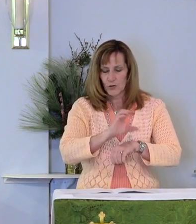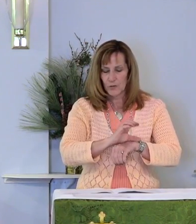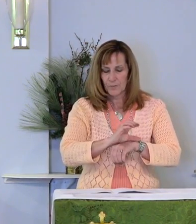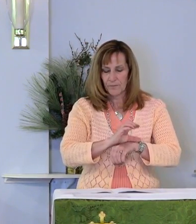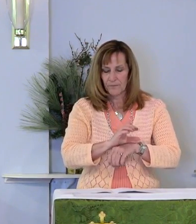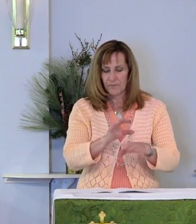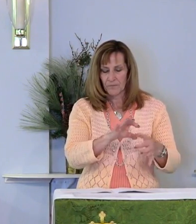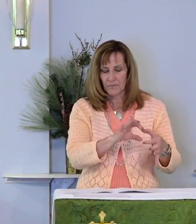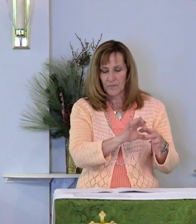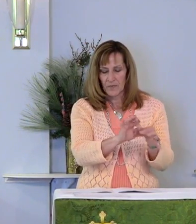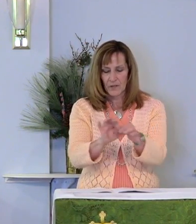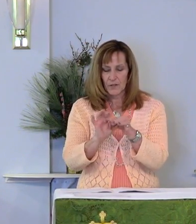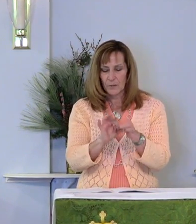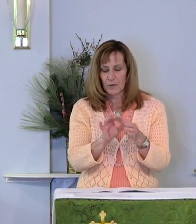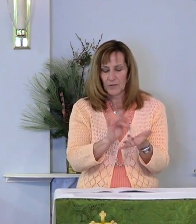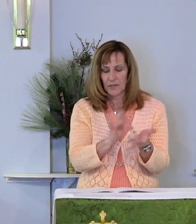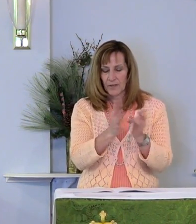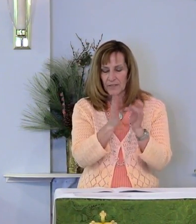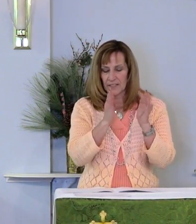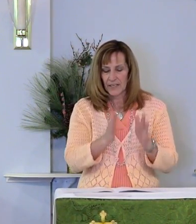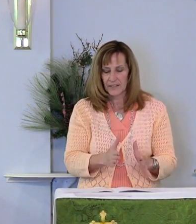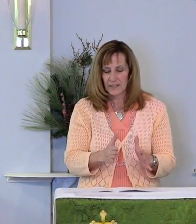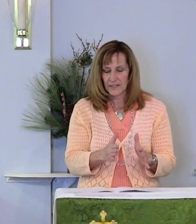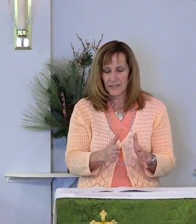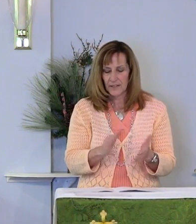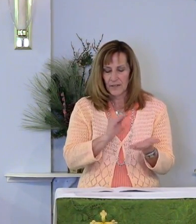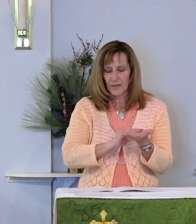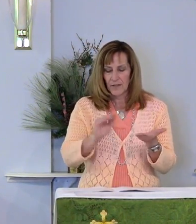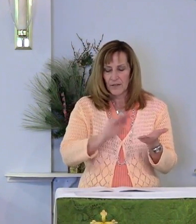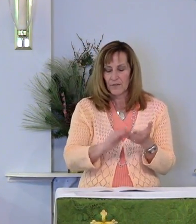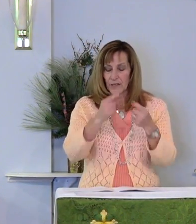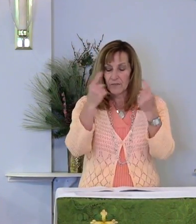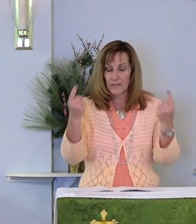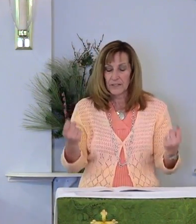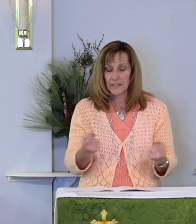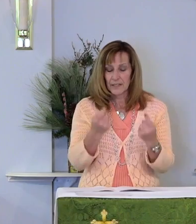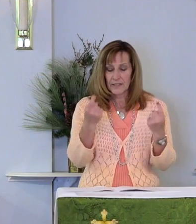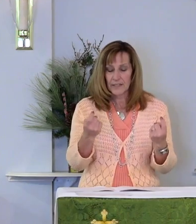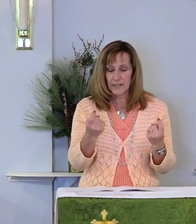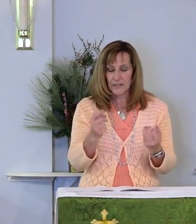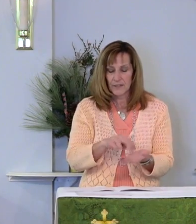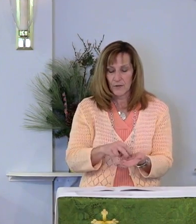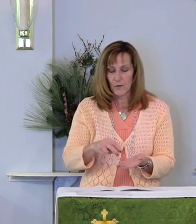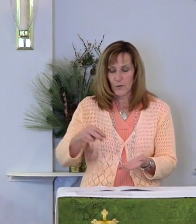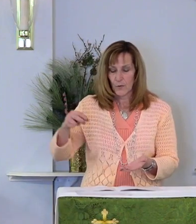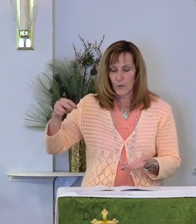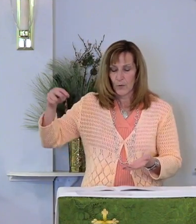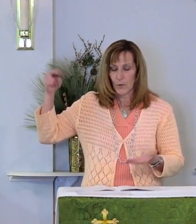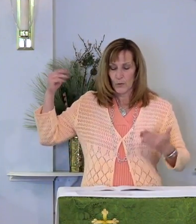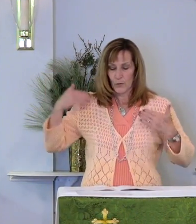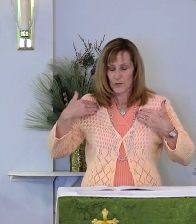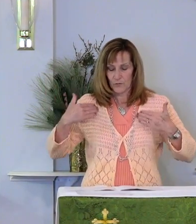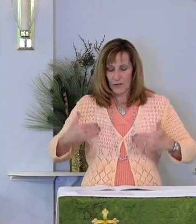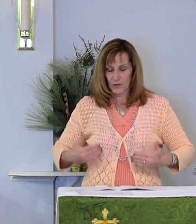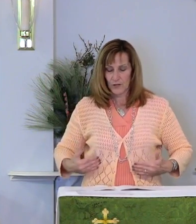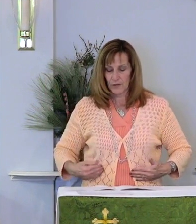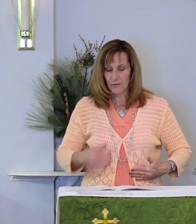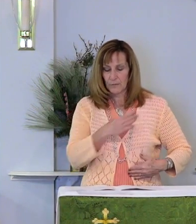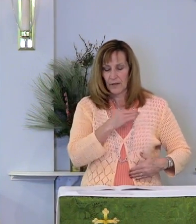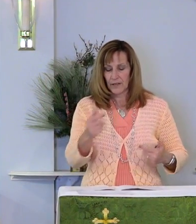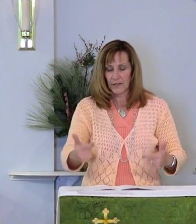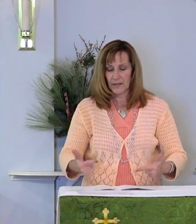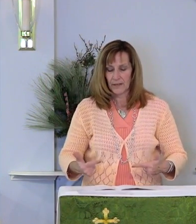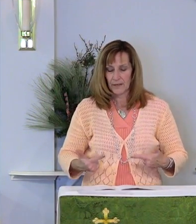Church, the communion of saints, the forgiveness of sins, the resurrection